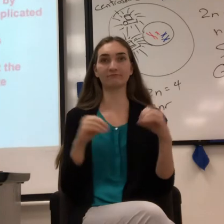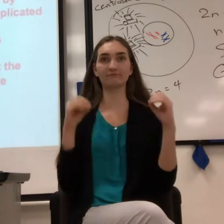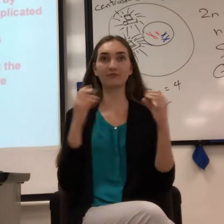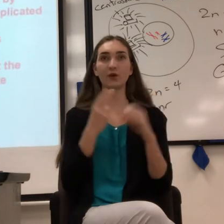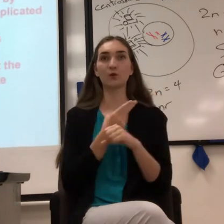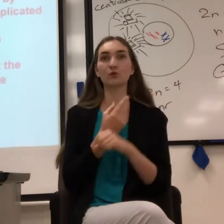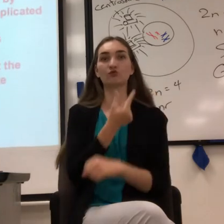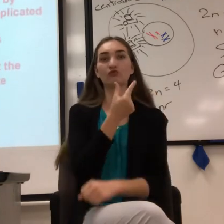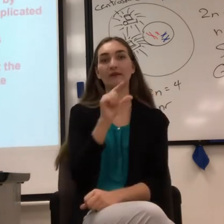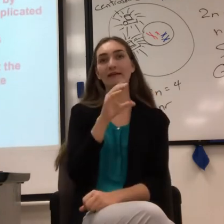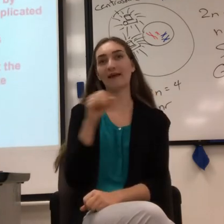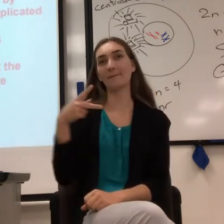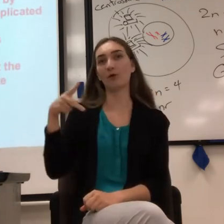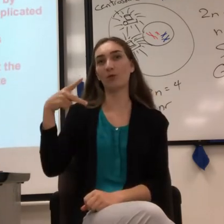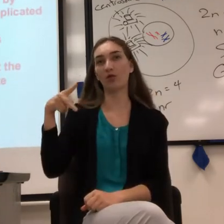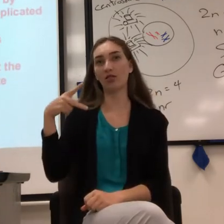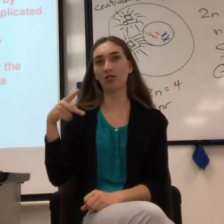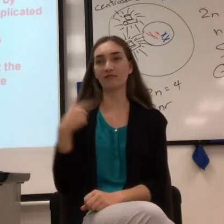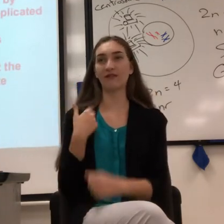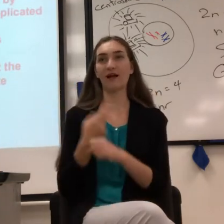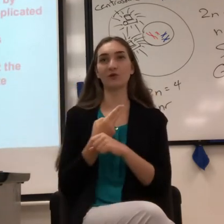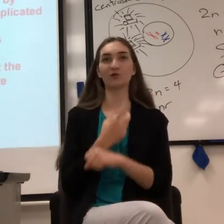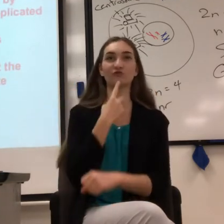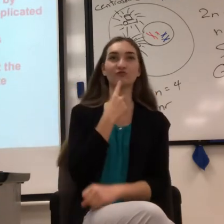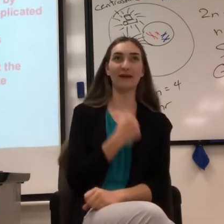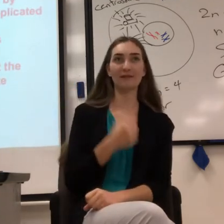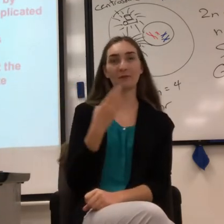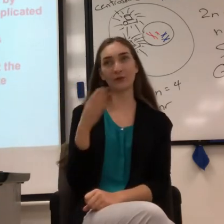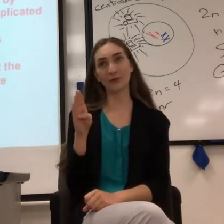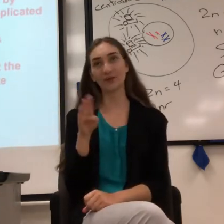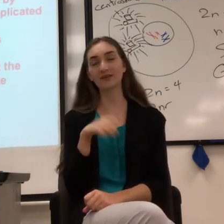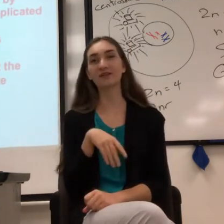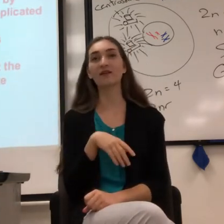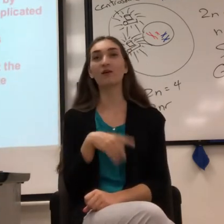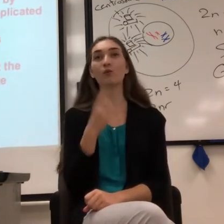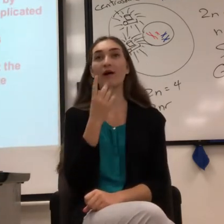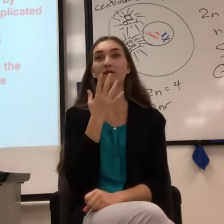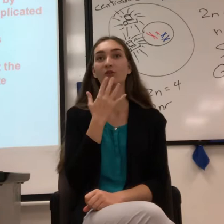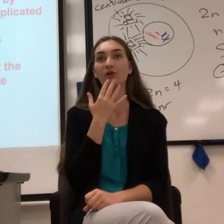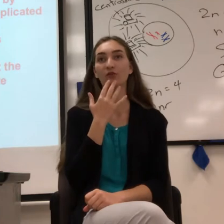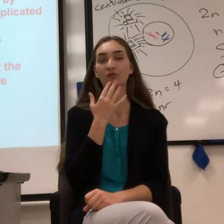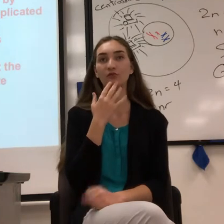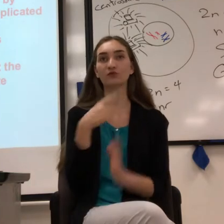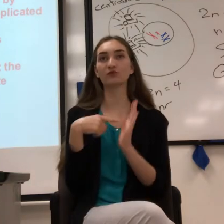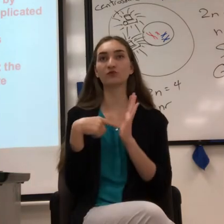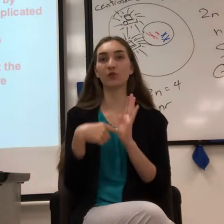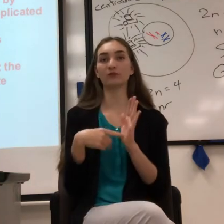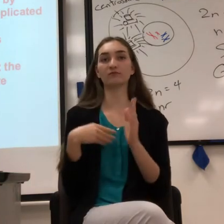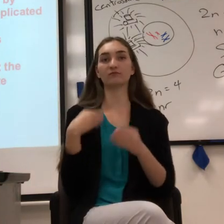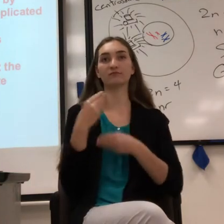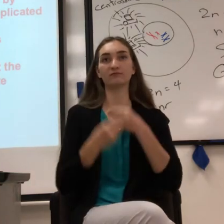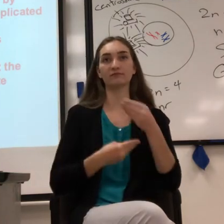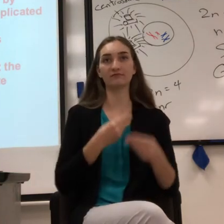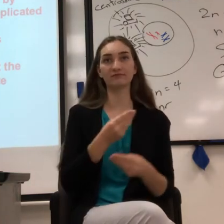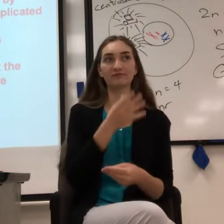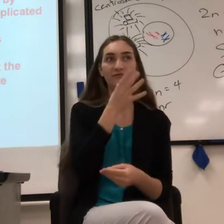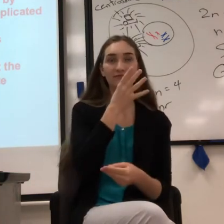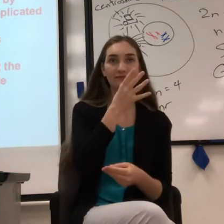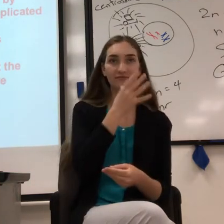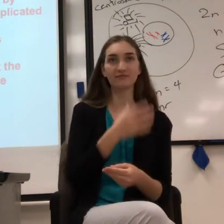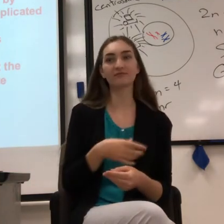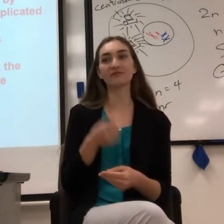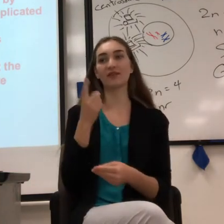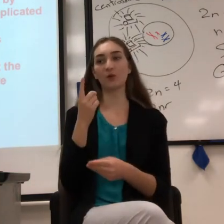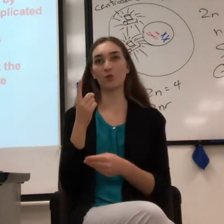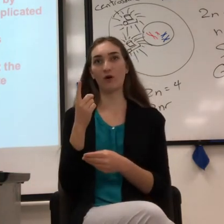purple. I use red and blue. Again, one color denotes inheritance, that's maternal, the other paternal.